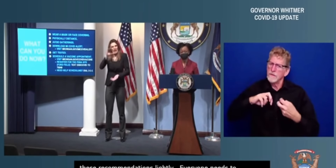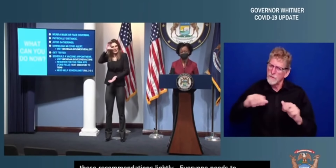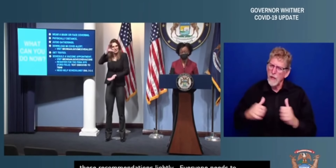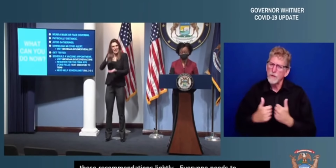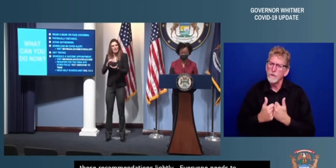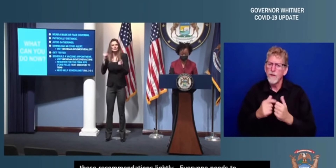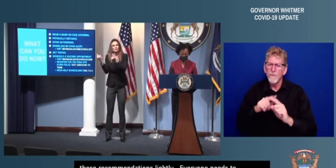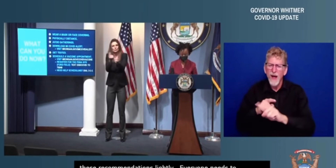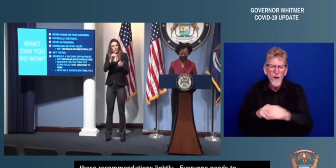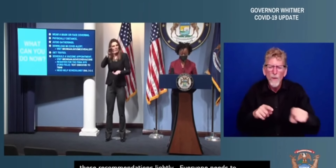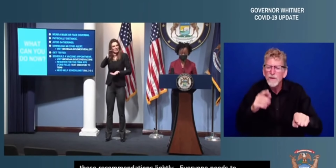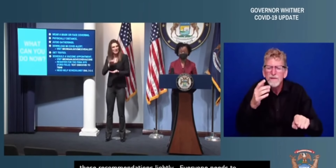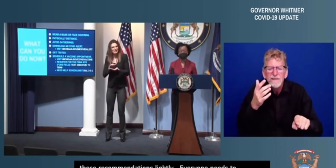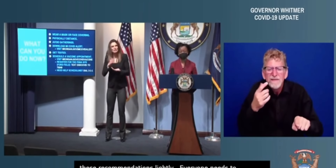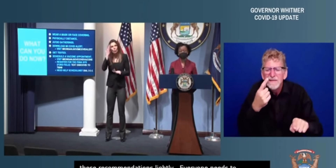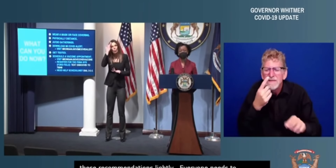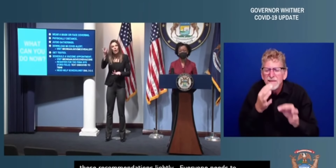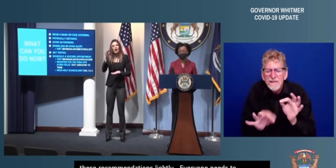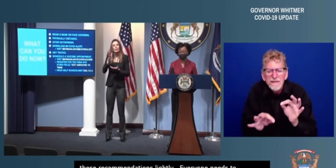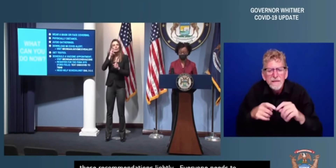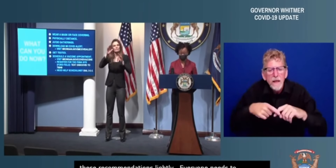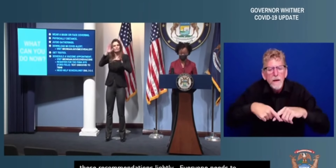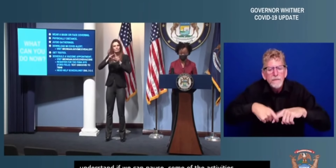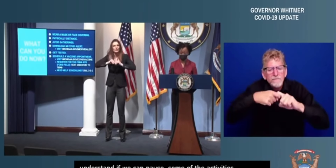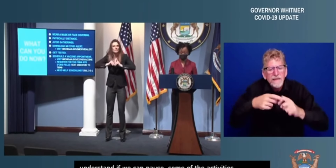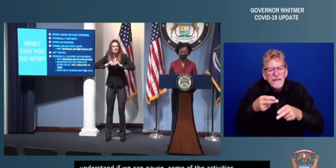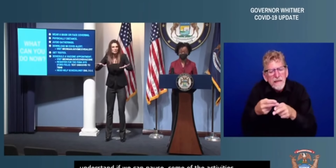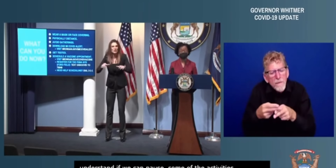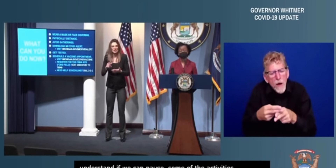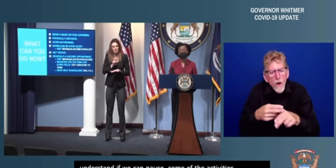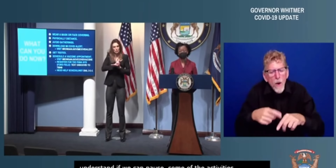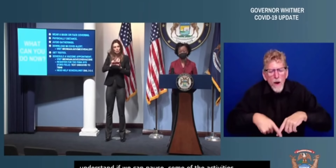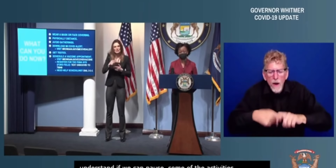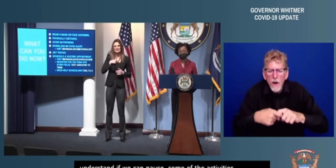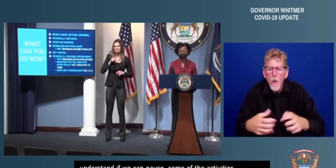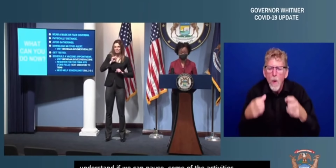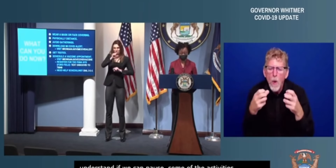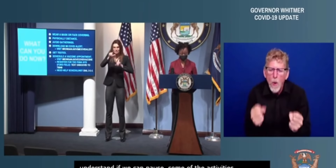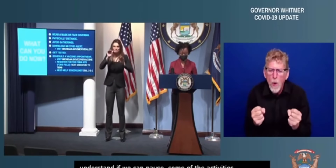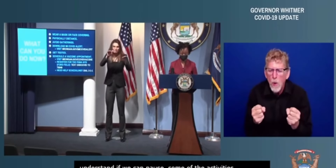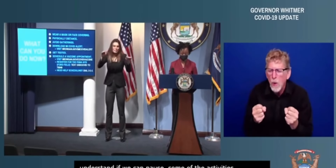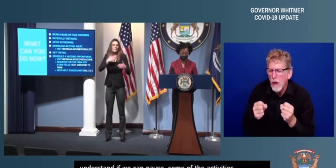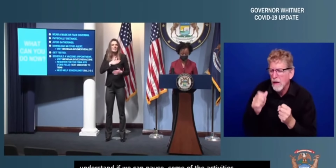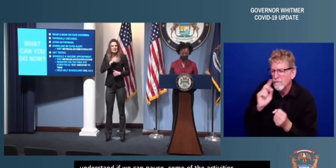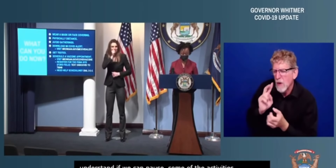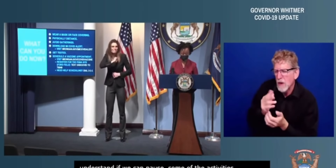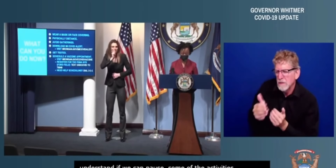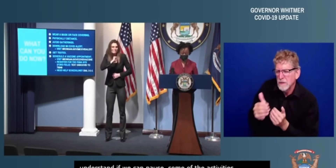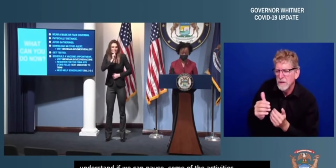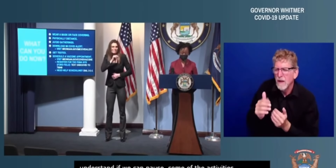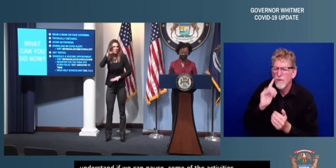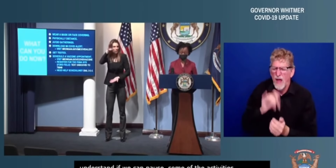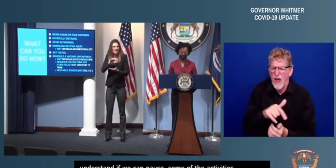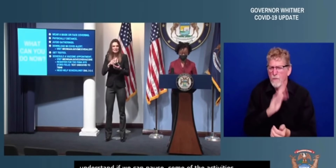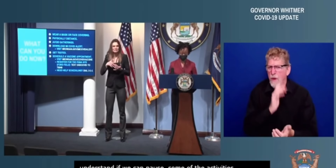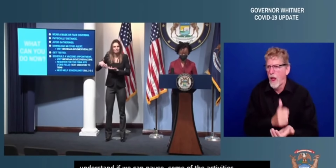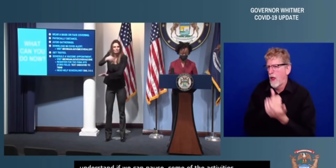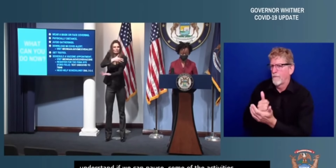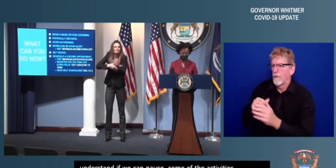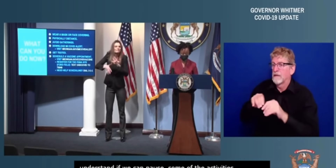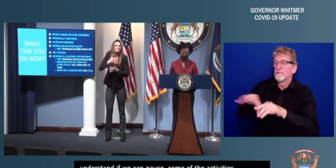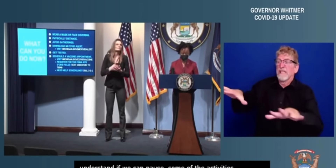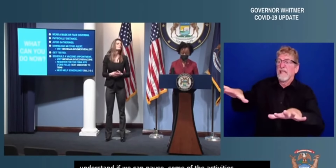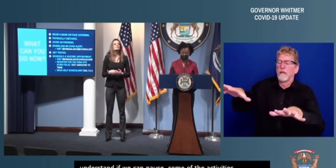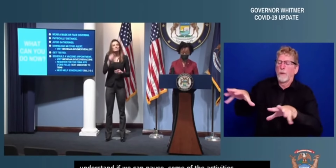these activities temporarily, it will go a long way to prevent the spread of the virus and to save lives. These measures